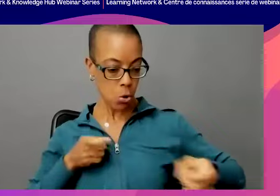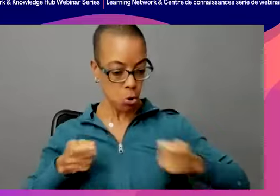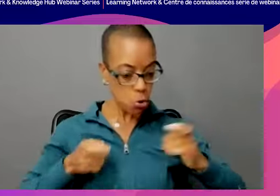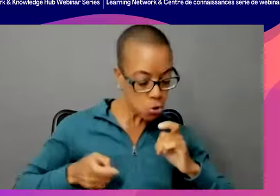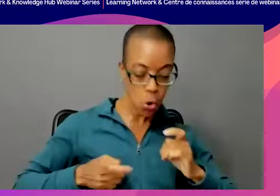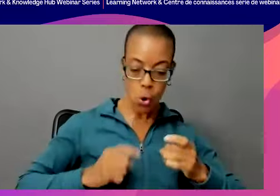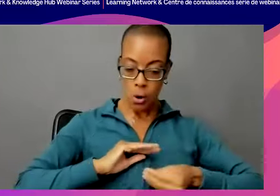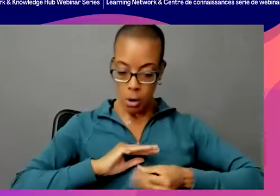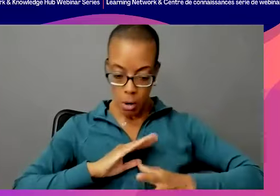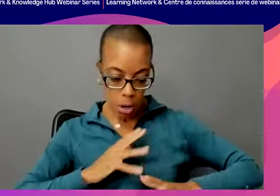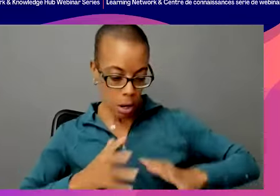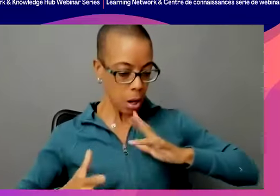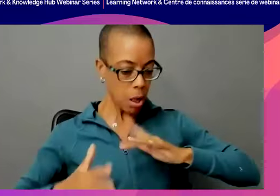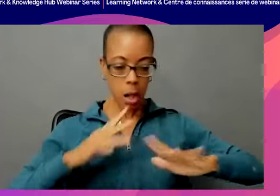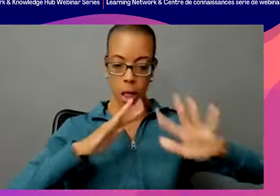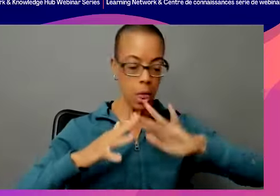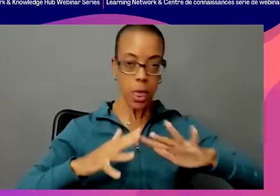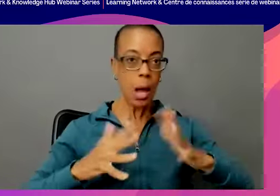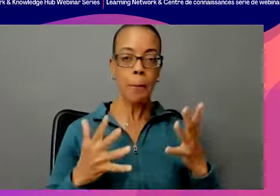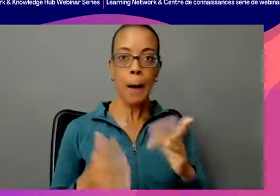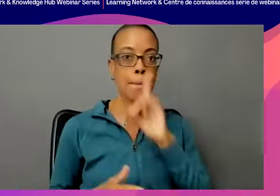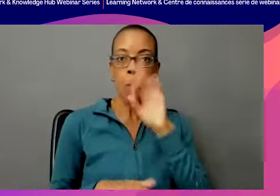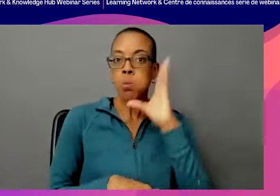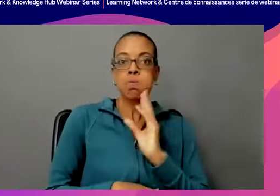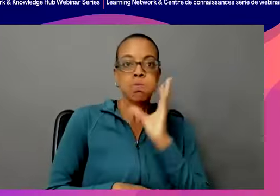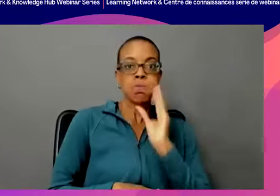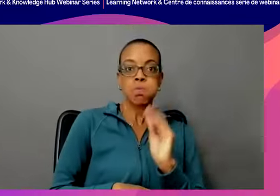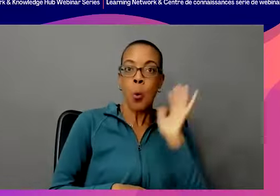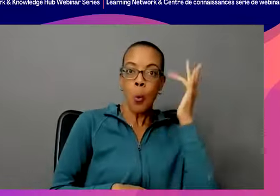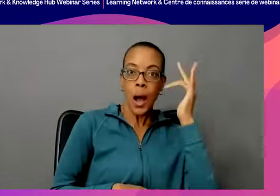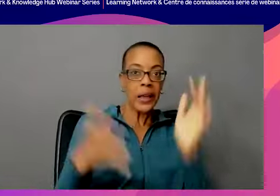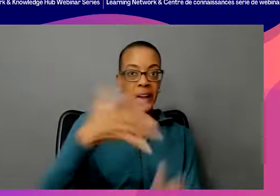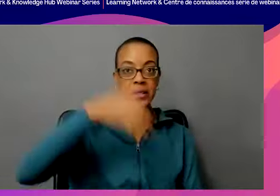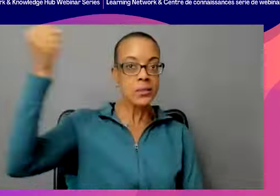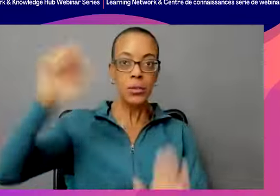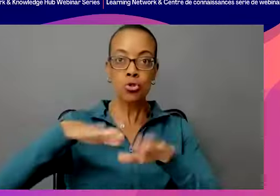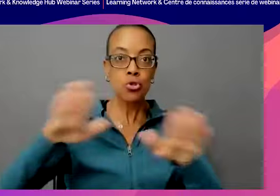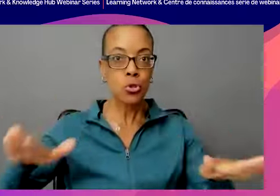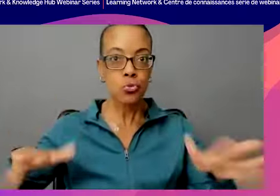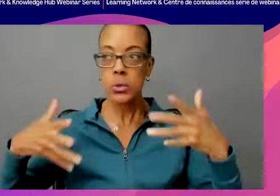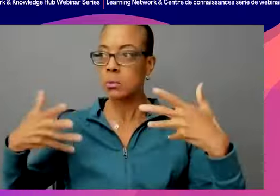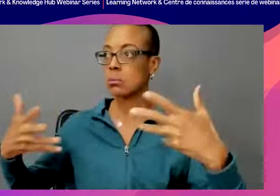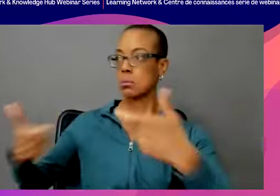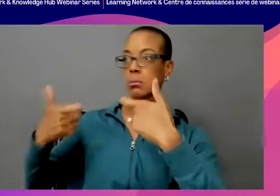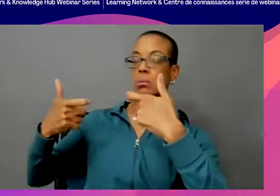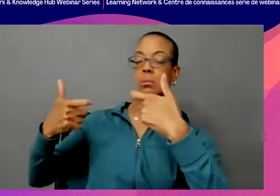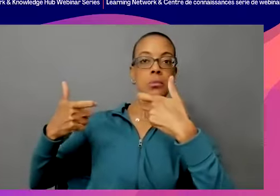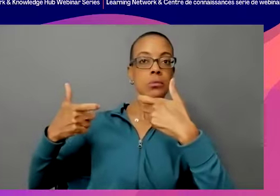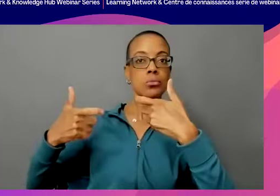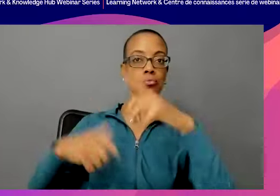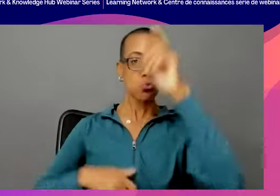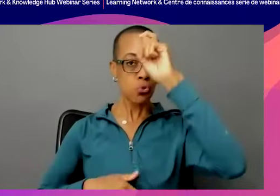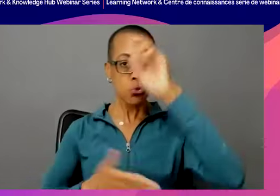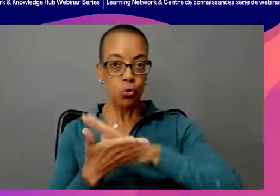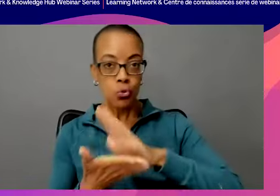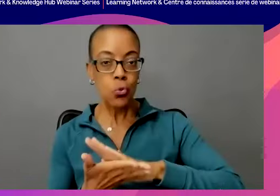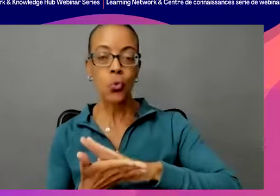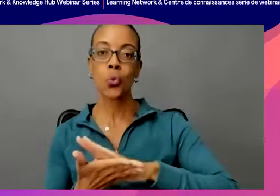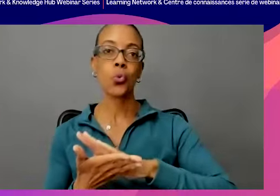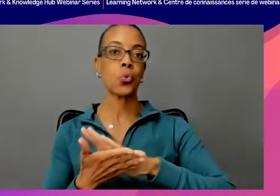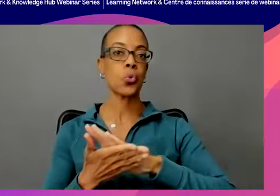However, we weren't given that. That was taken away from us through colonization, residential school, foster care, the Indian agents,